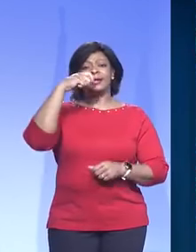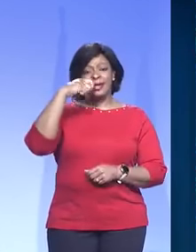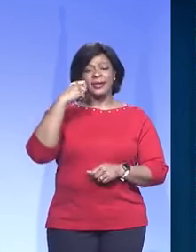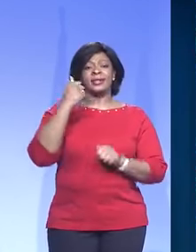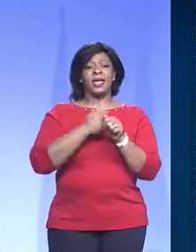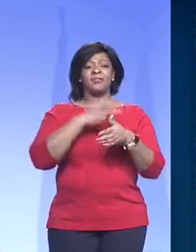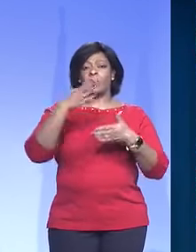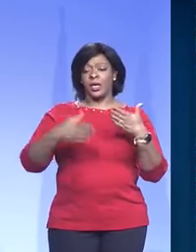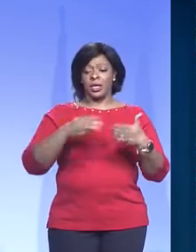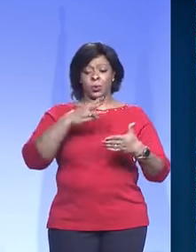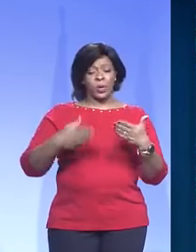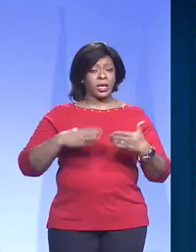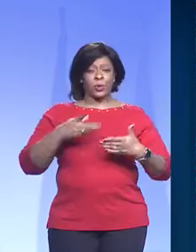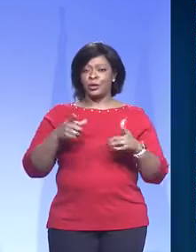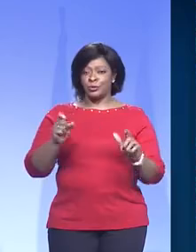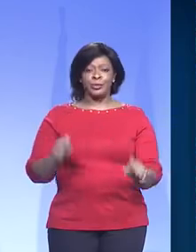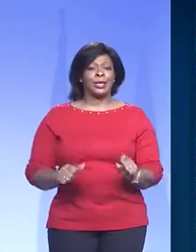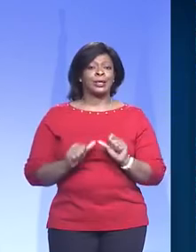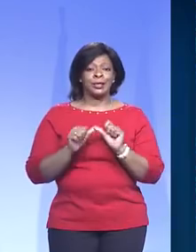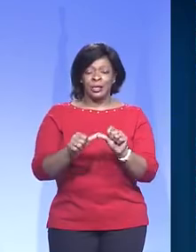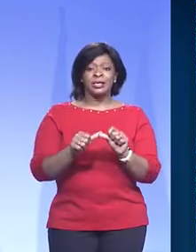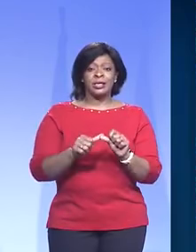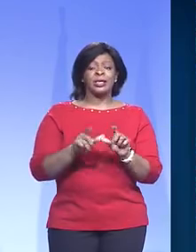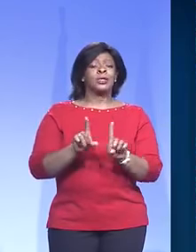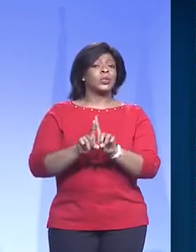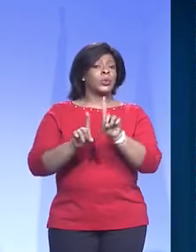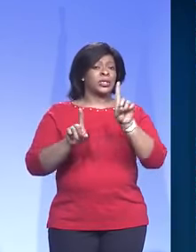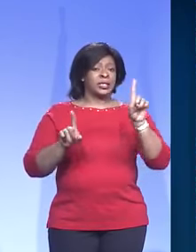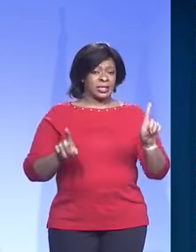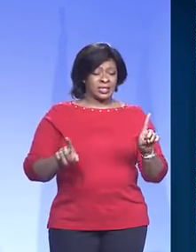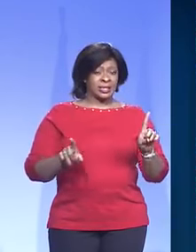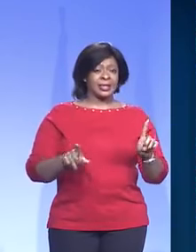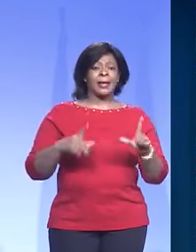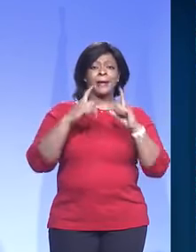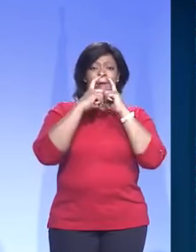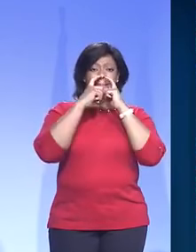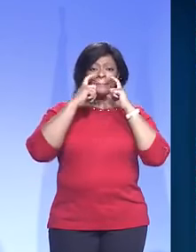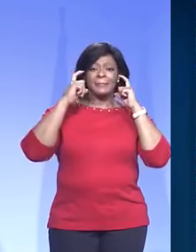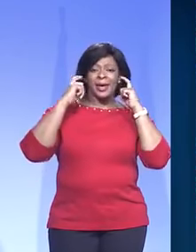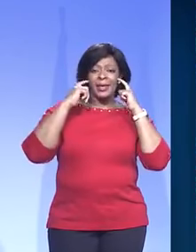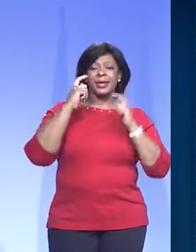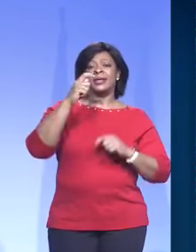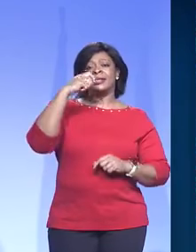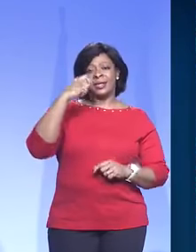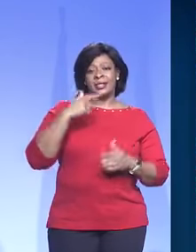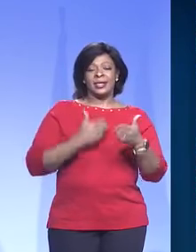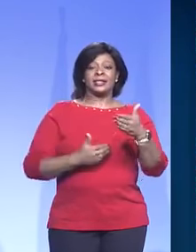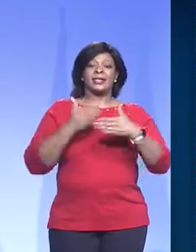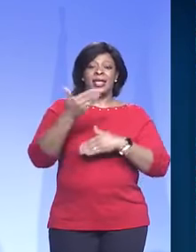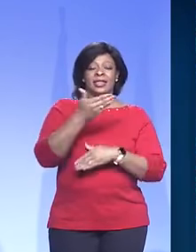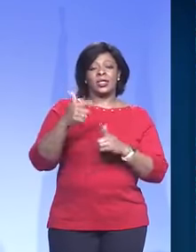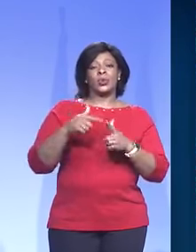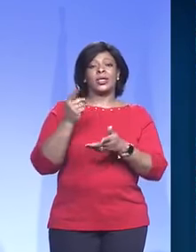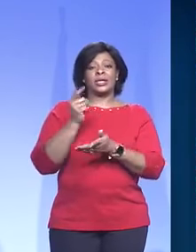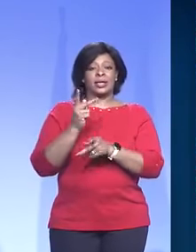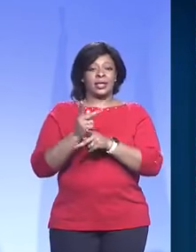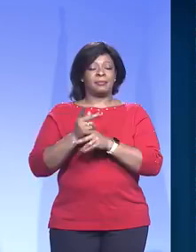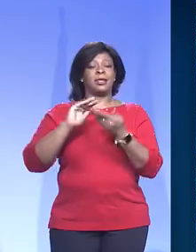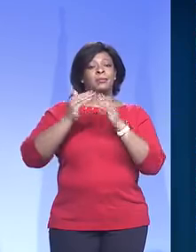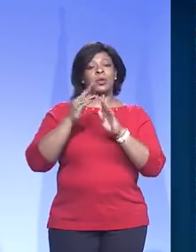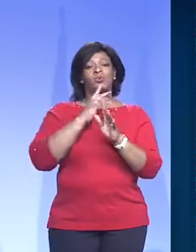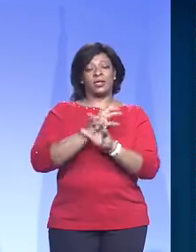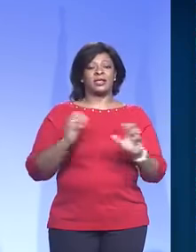every weekend. In addition to social distancing, masking, testing is the next tool we have to keep our community